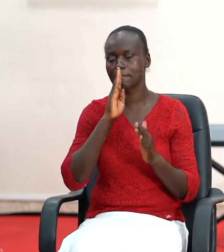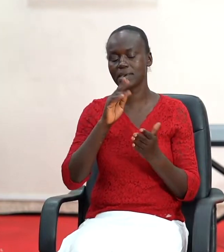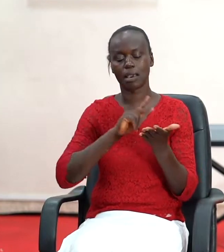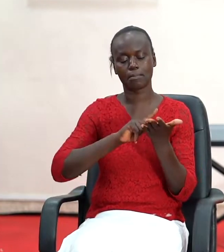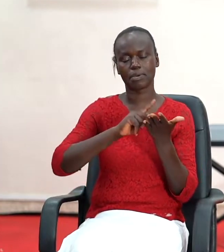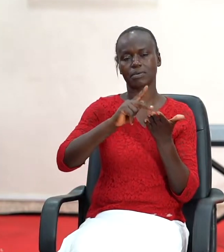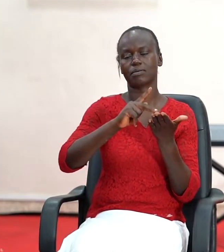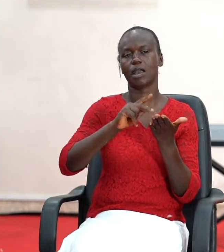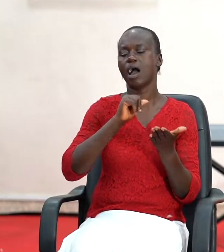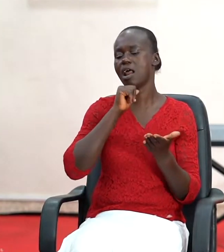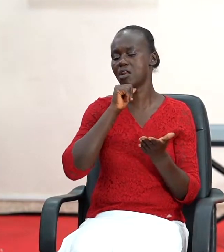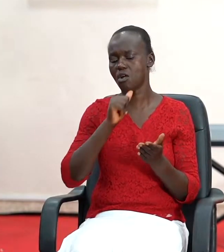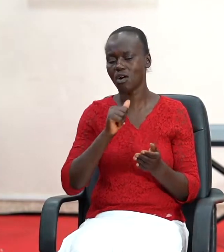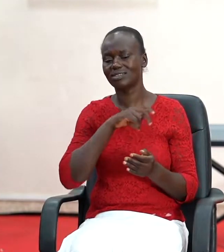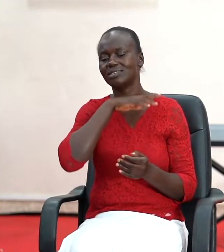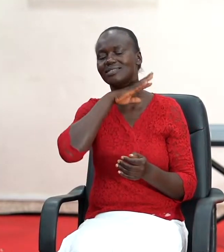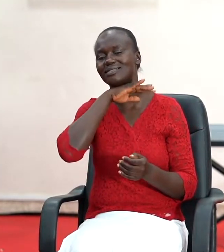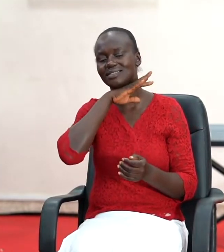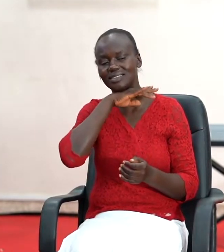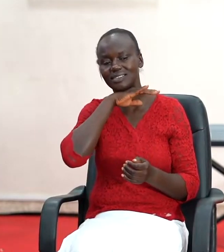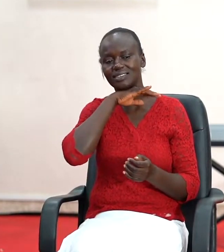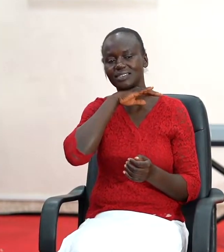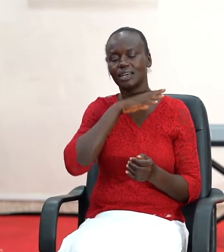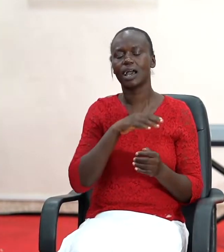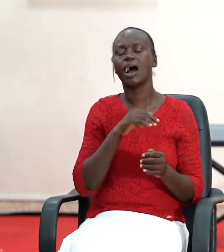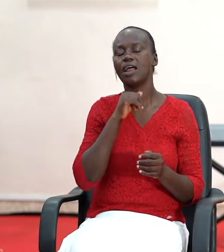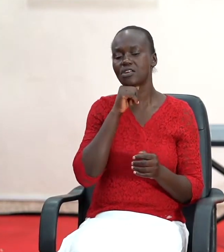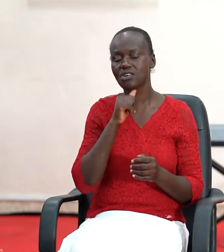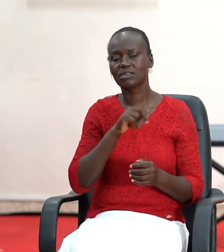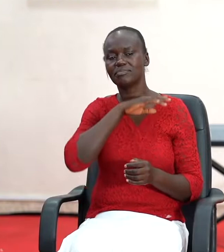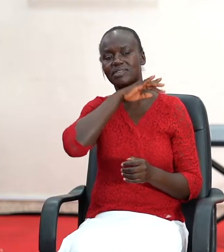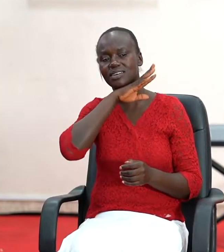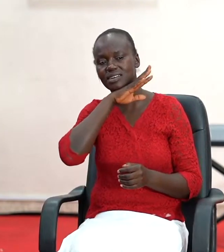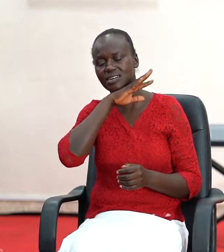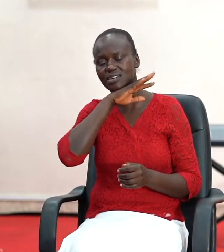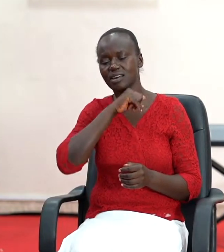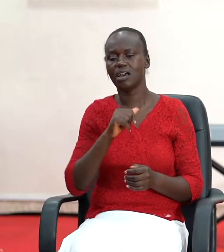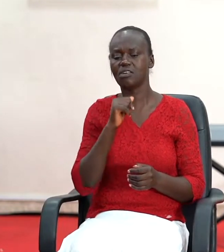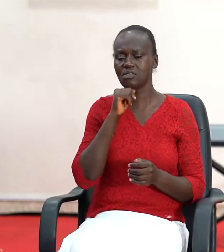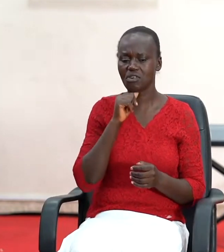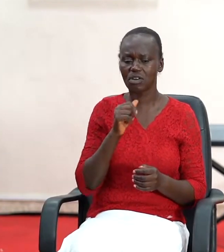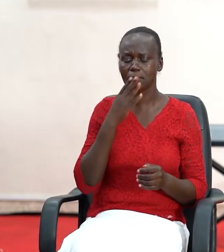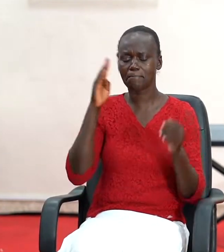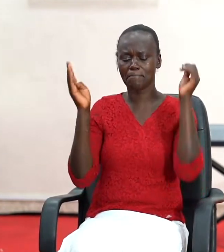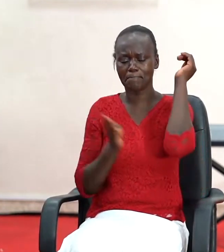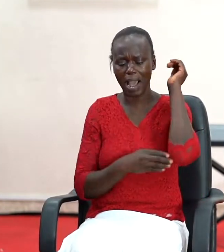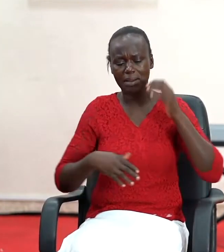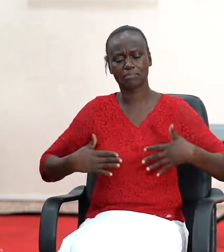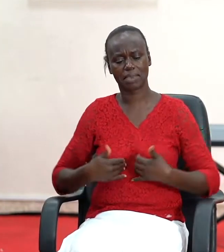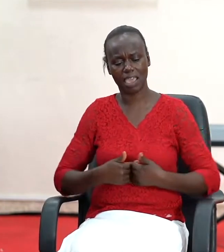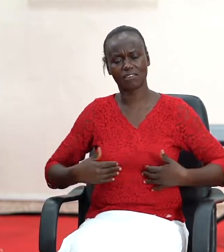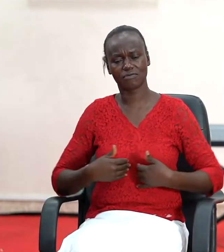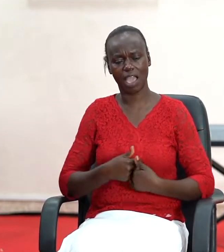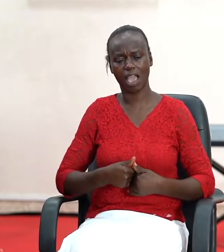be stained. As opposed to being dirty, as opposed to being immoral. The Bible says,